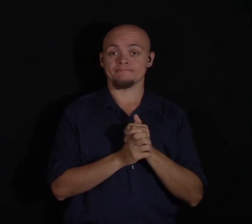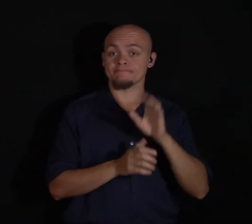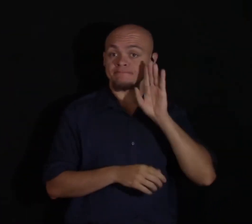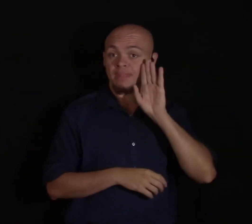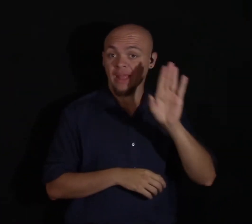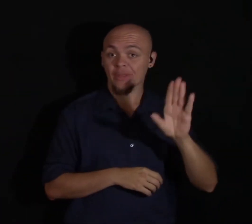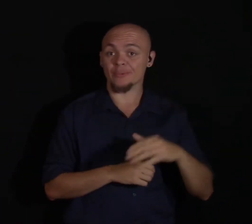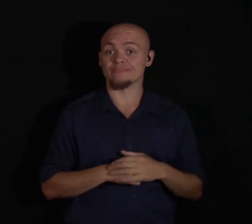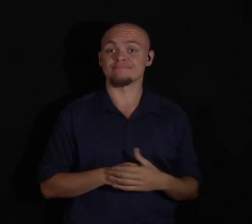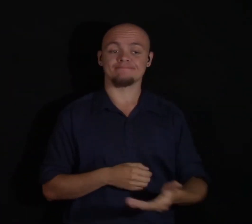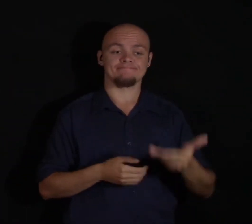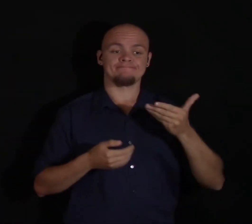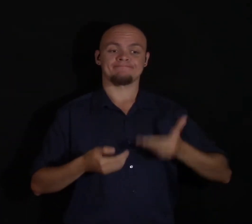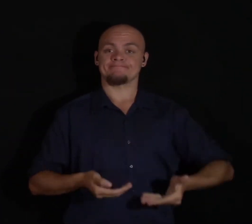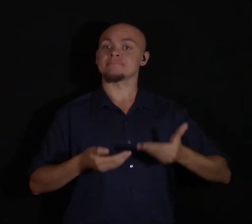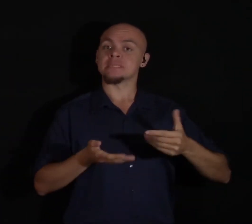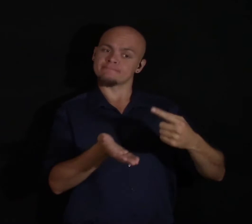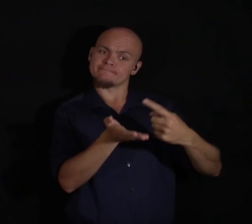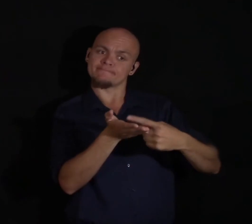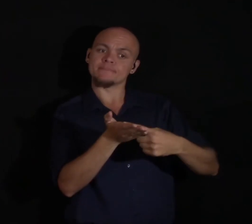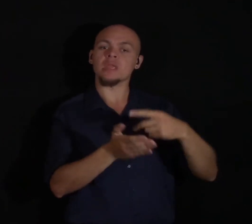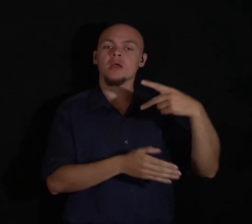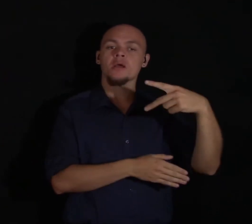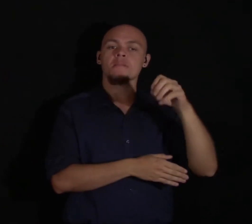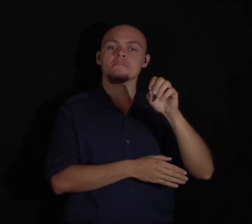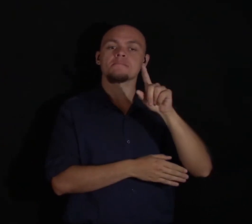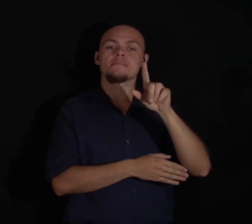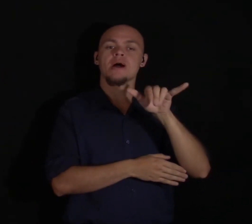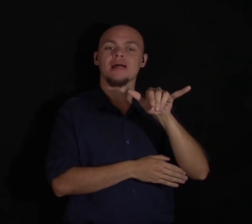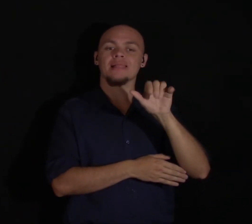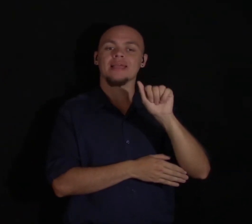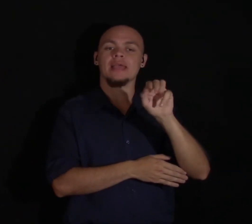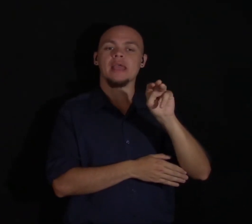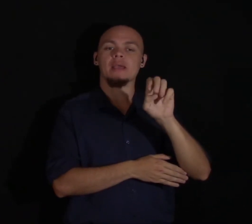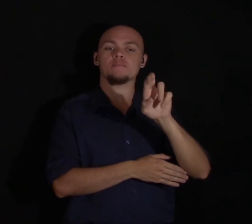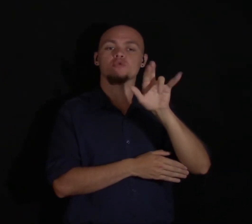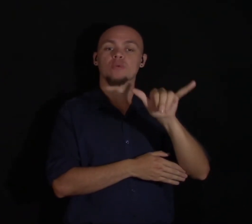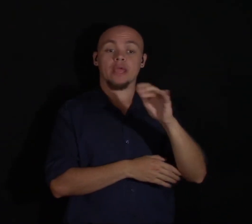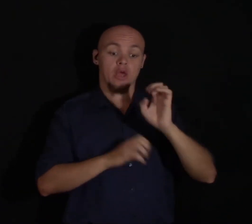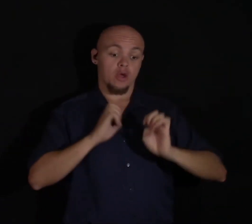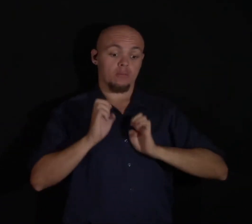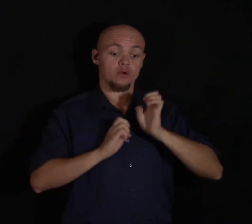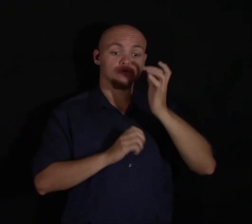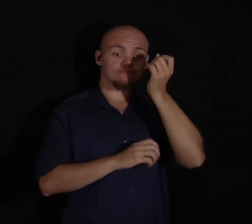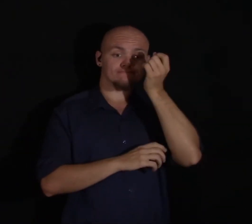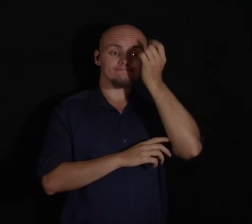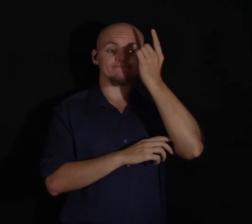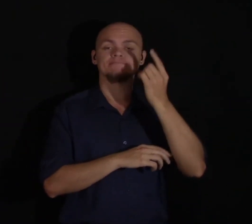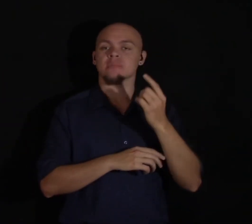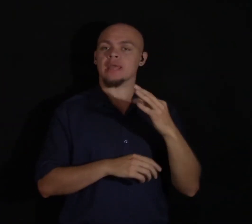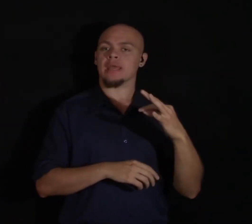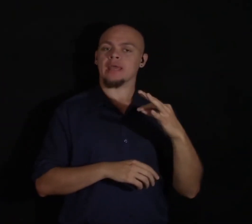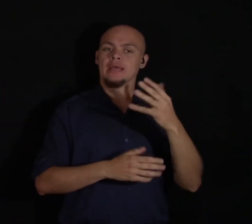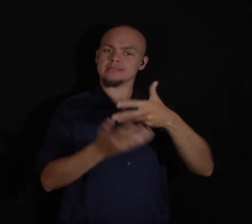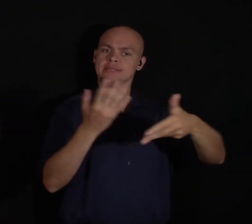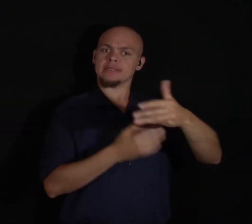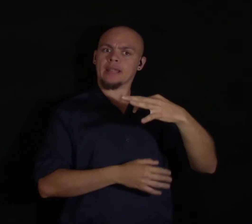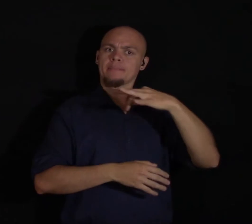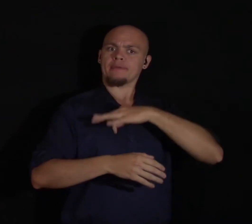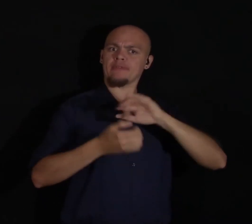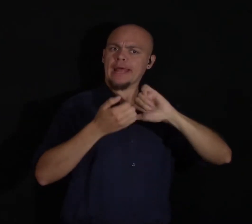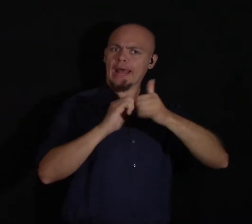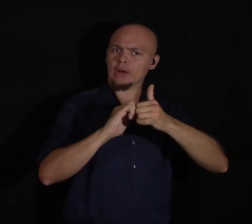Hello, I'm here to talk to you today about polyamory, emotional literacy, and the benefits they can bring to society.